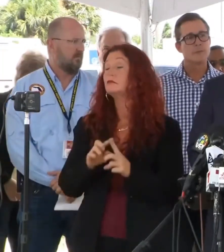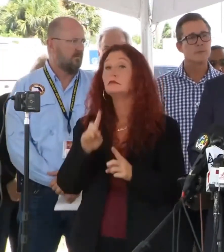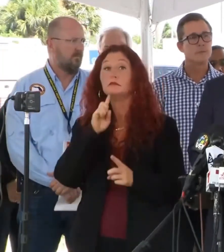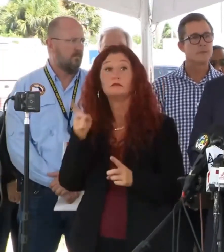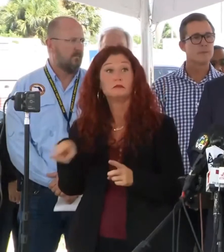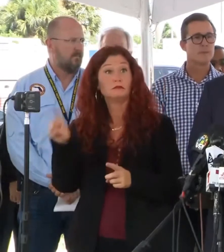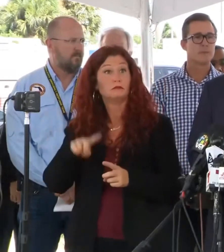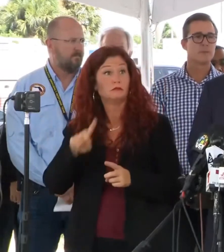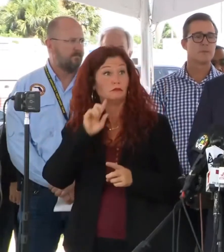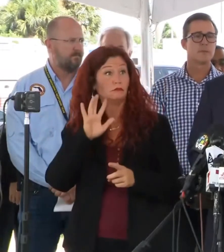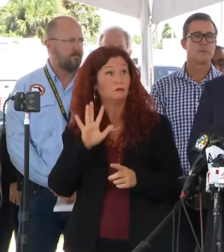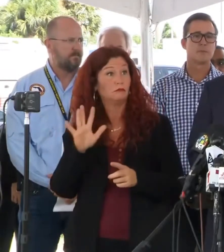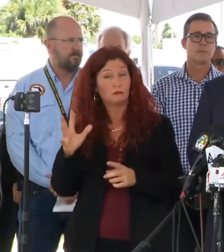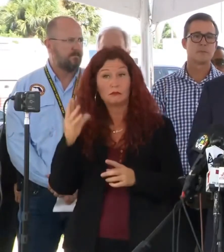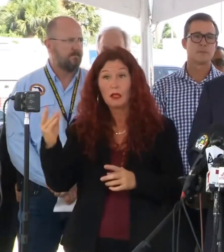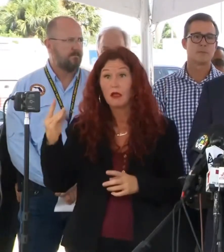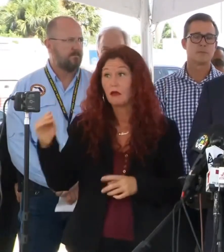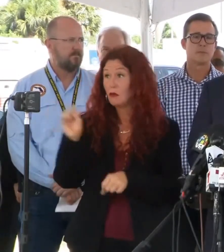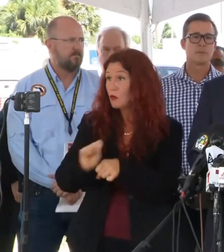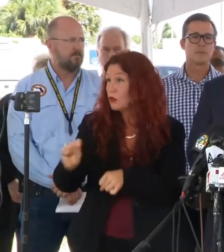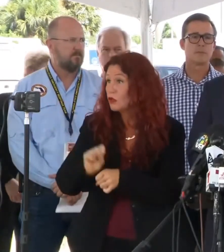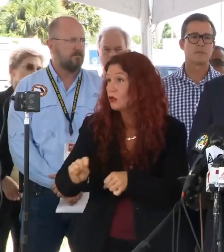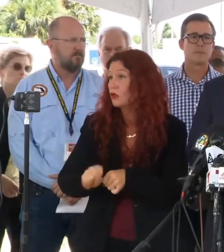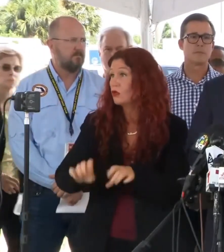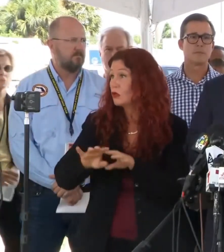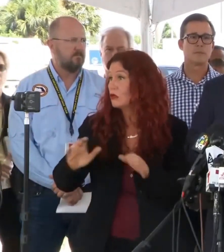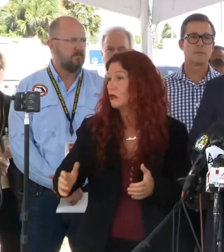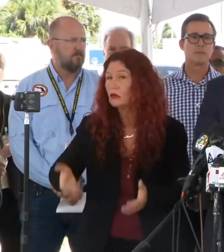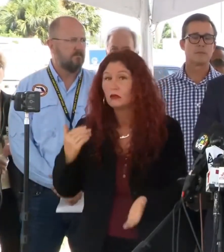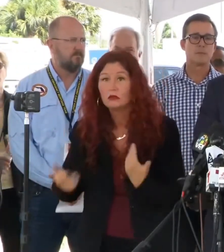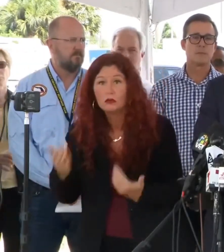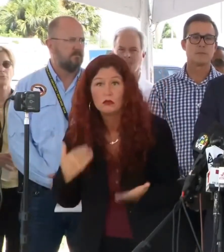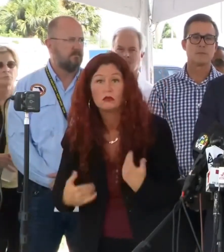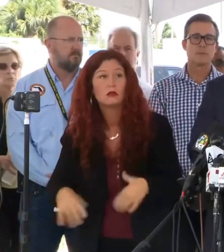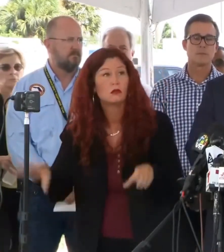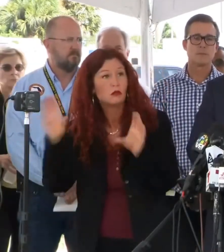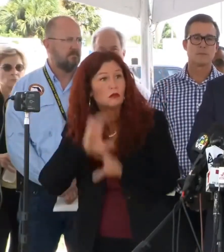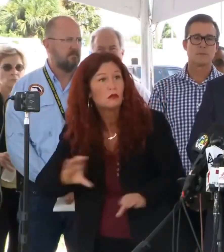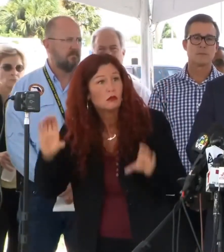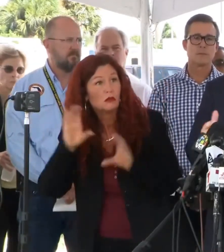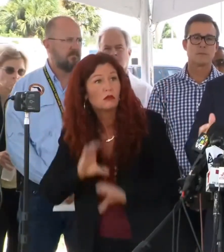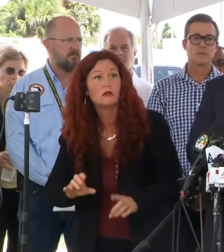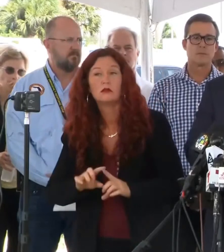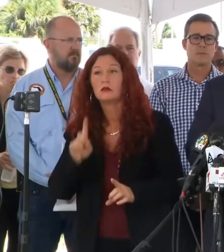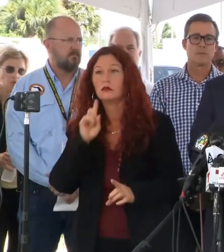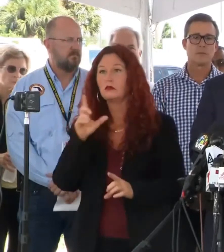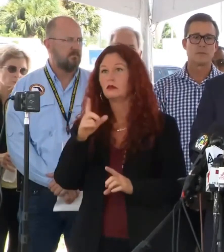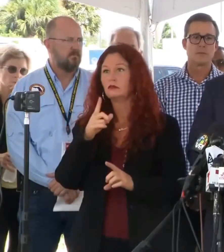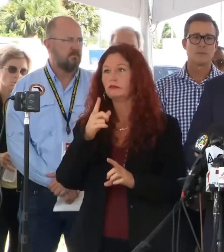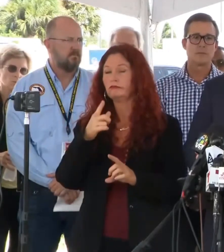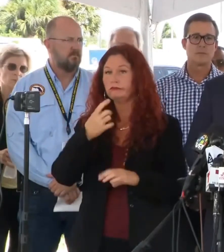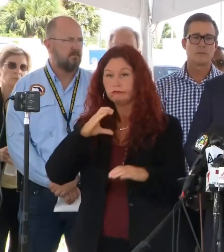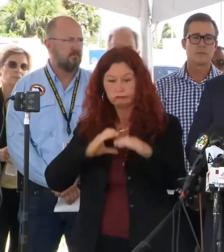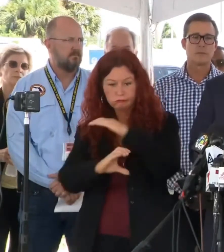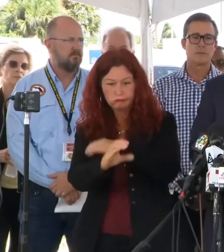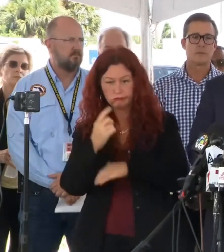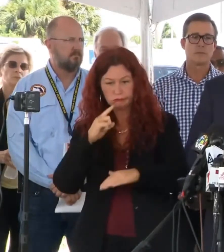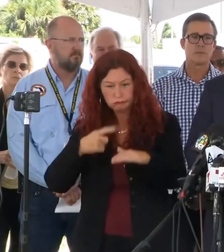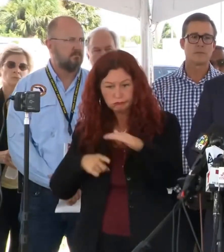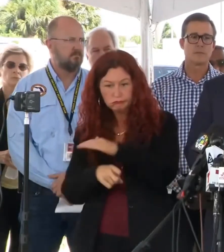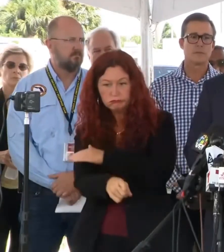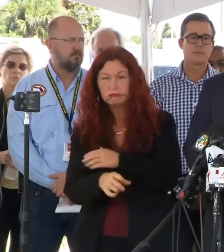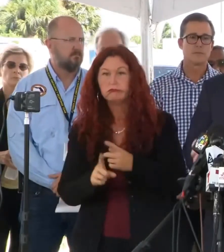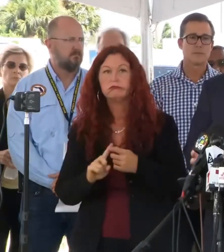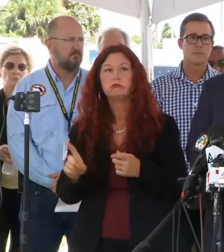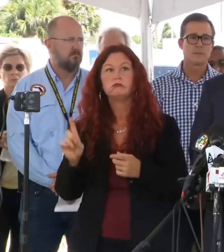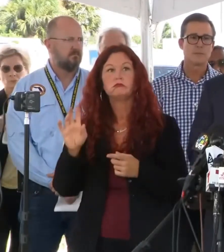those guys are out there breaking their back on that pile, when they're digging tunnels and putting themselves in harm's way to try to find a void, to